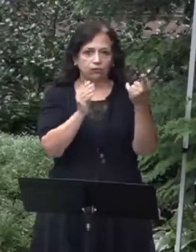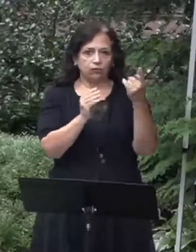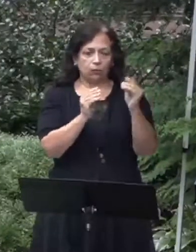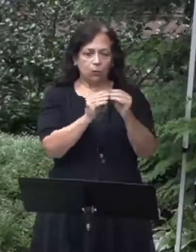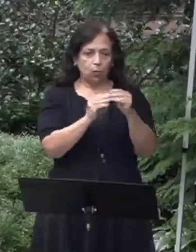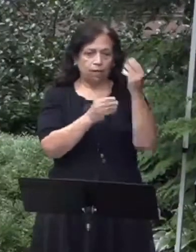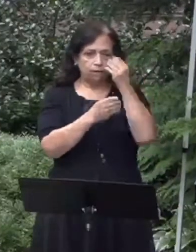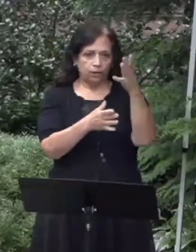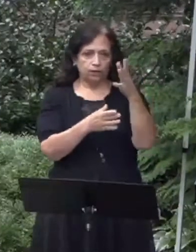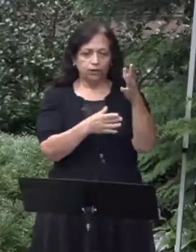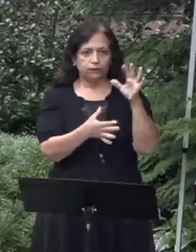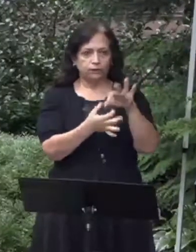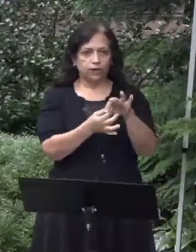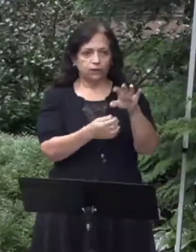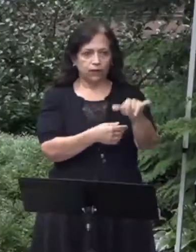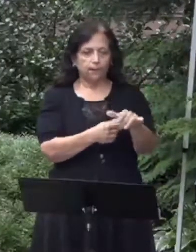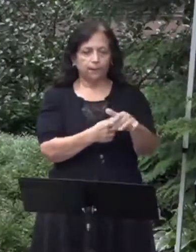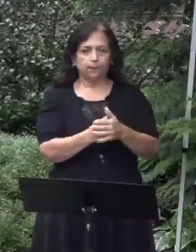information about that.